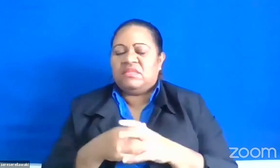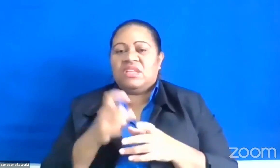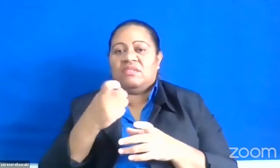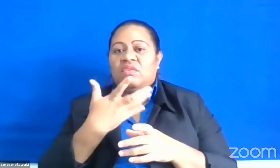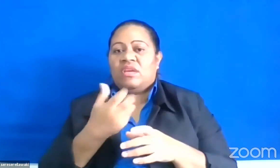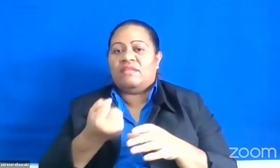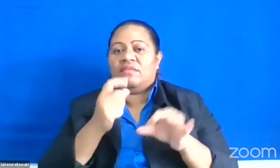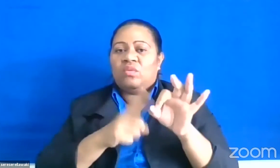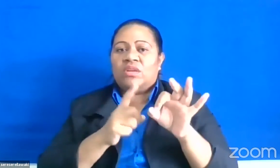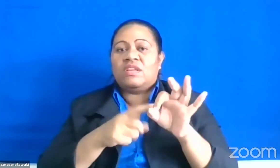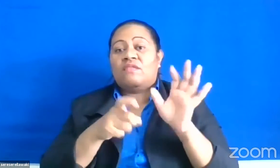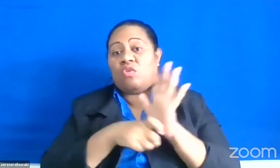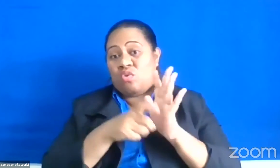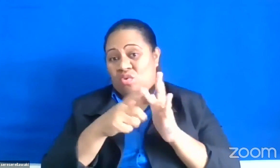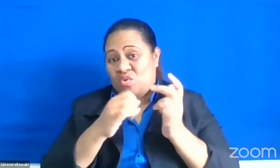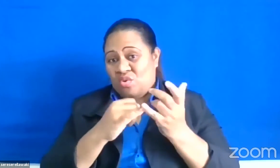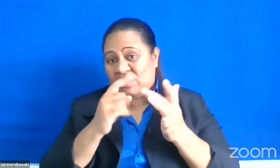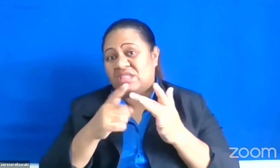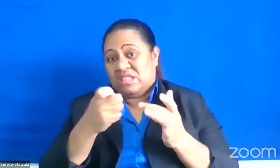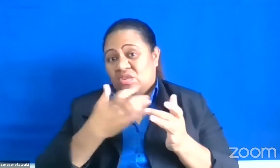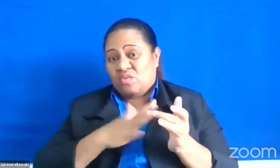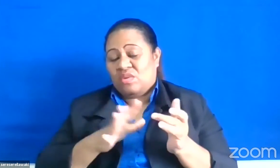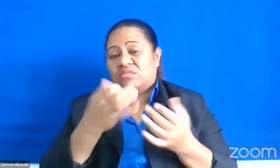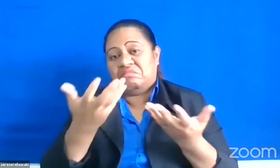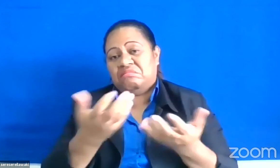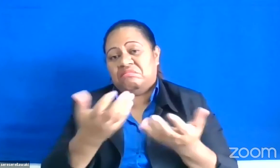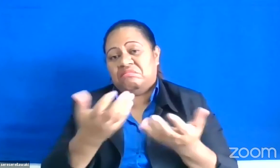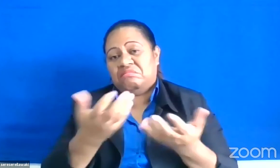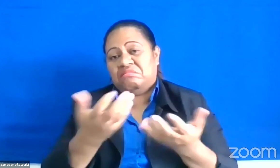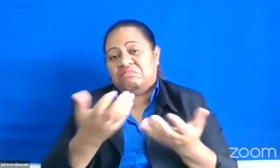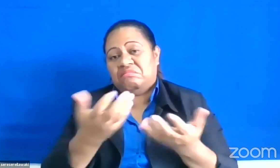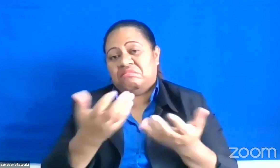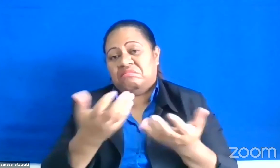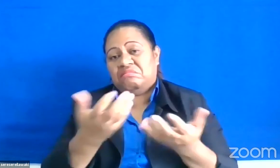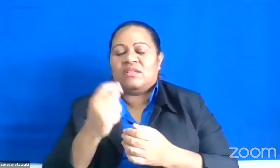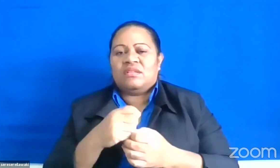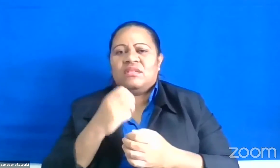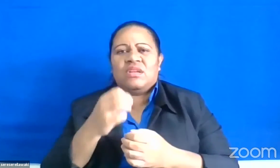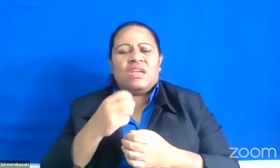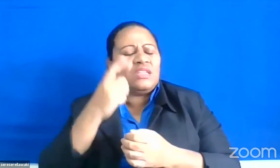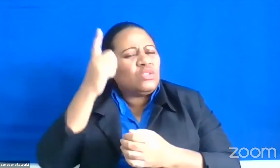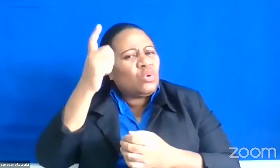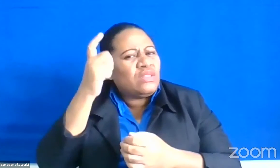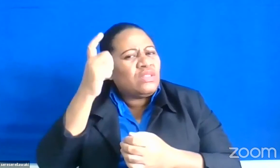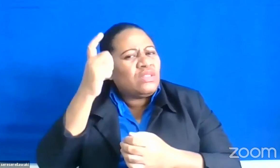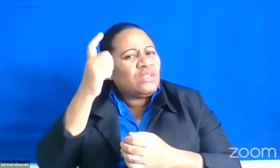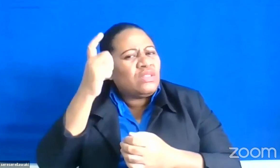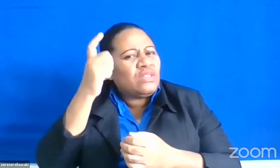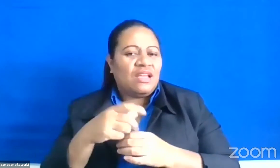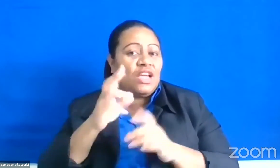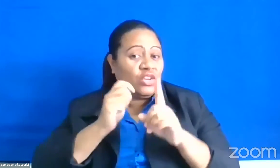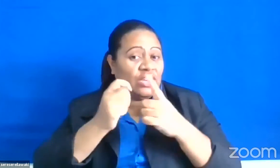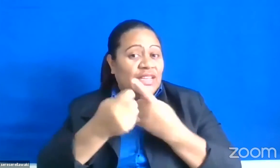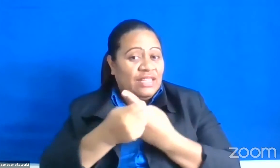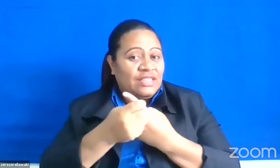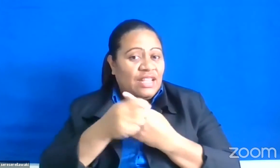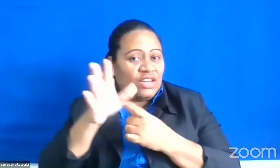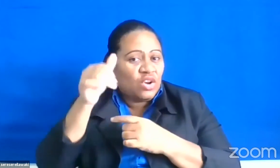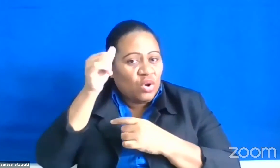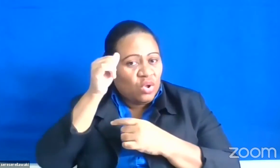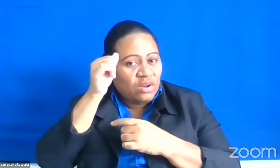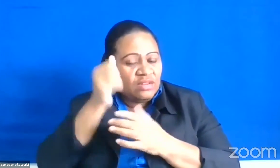rosie so rosie the question that we have for you is do you consider traditional knowledge in housing construction um